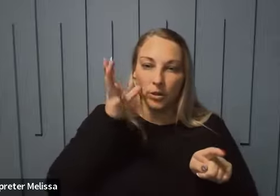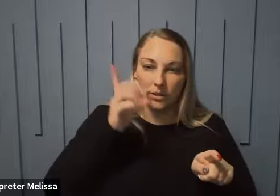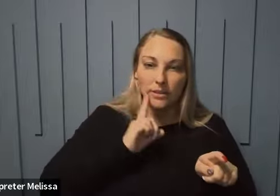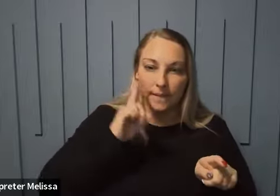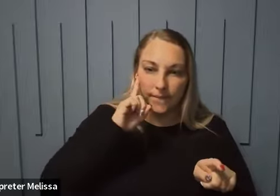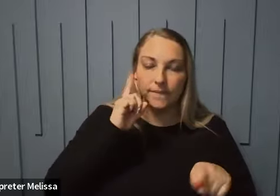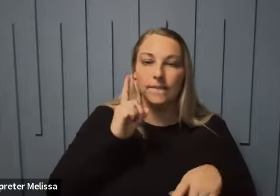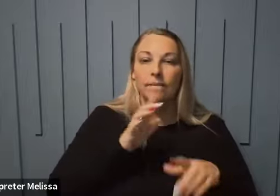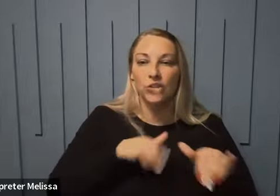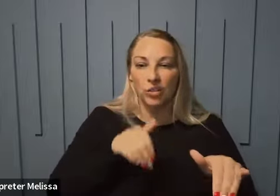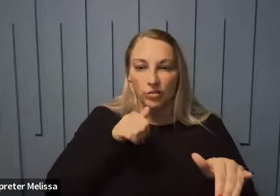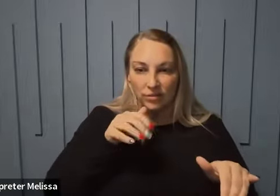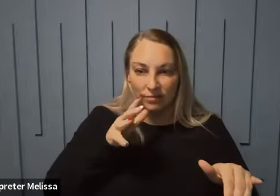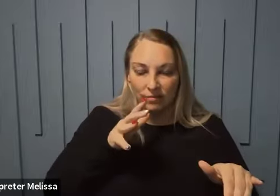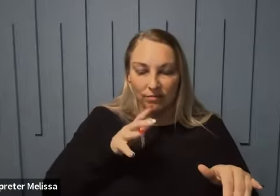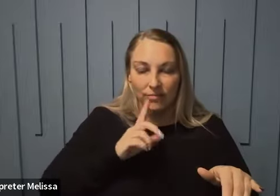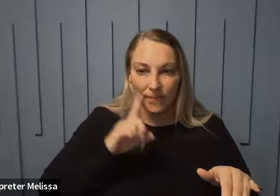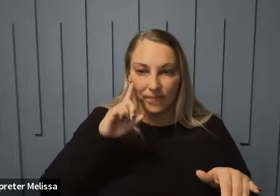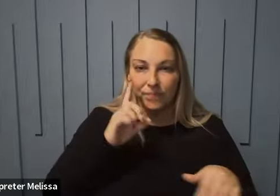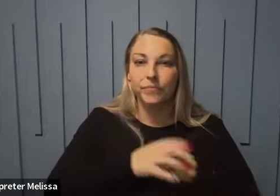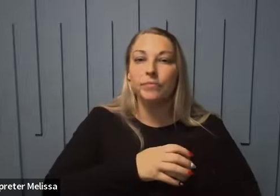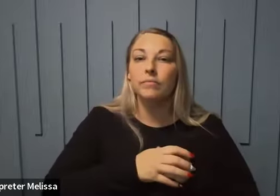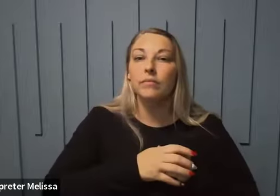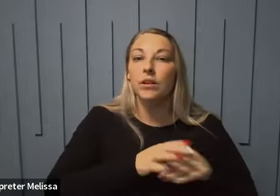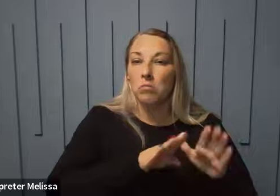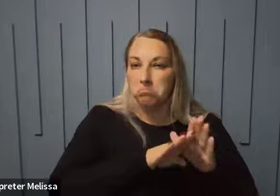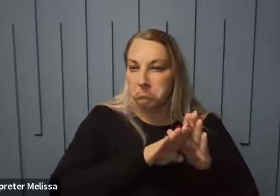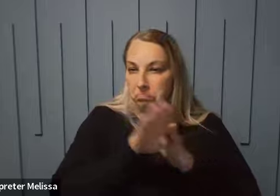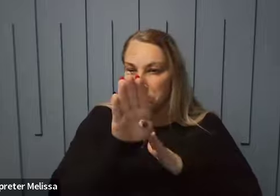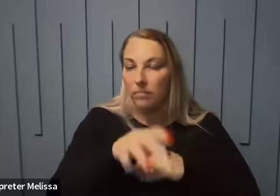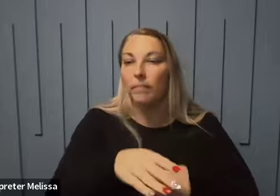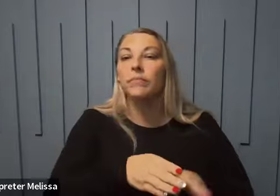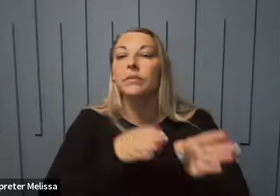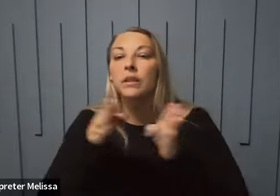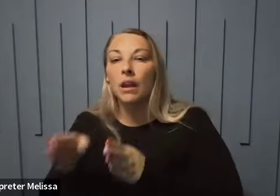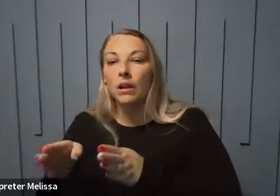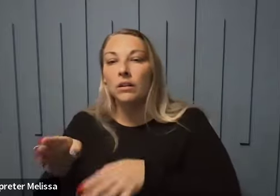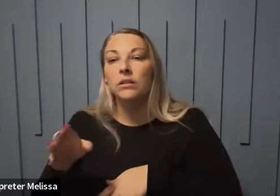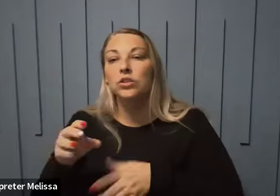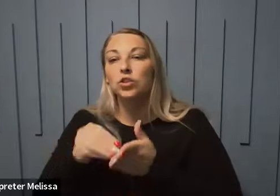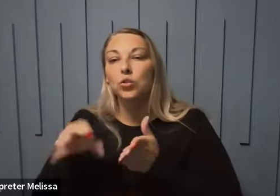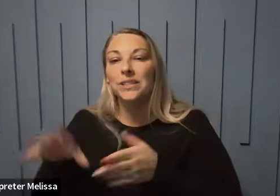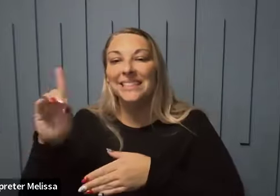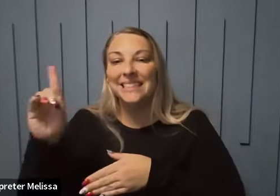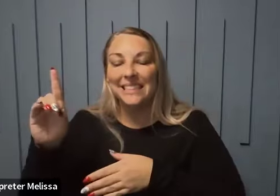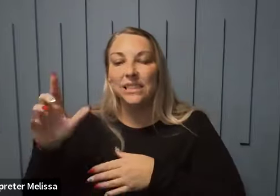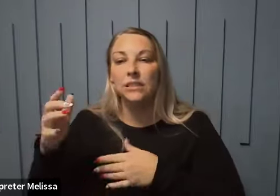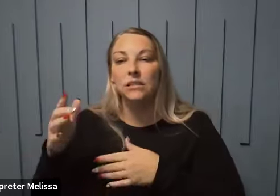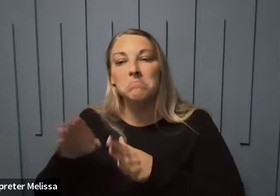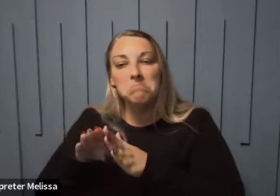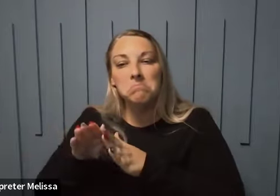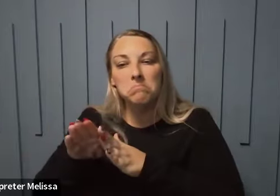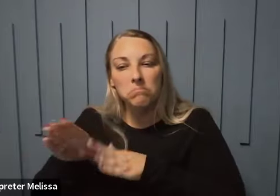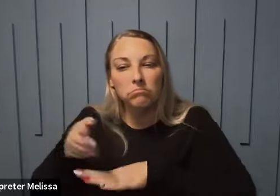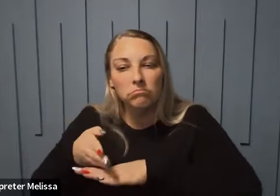made great progress. This student has made not as great of progress, but is still making gains